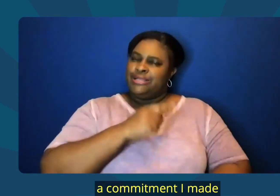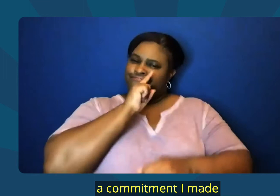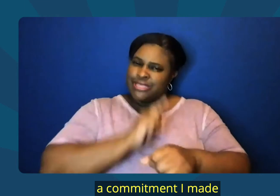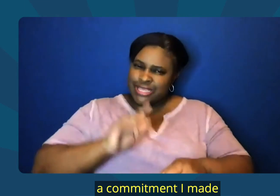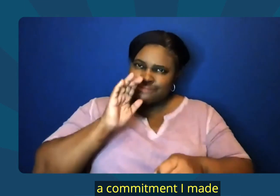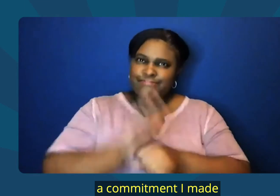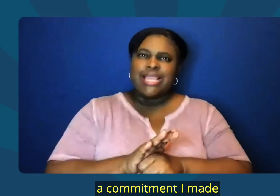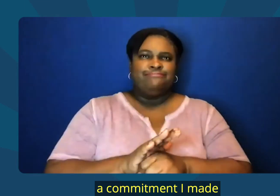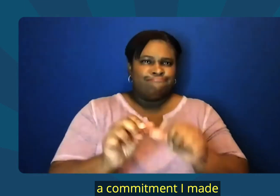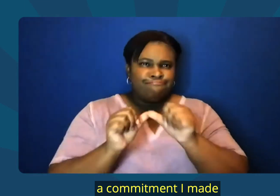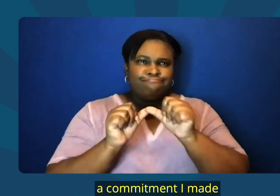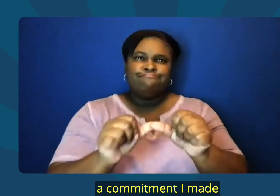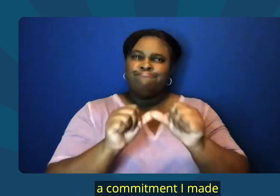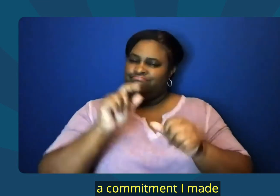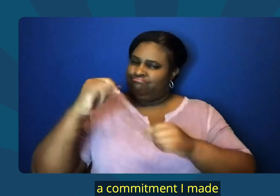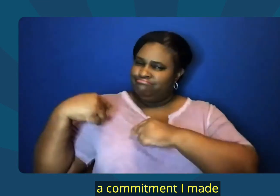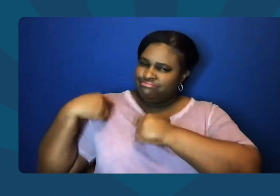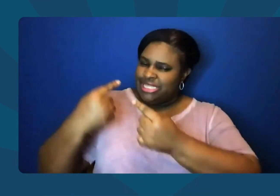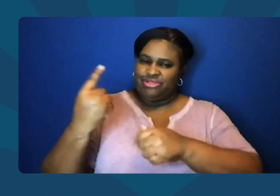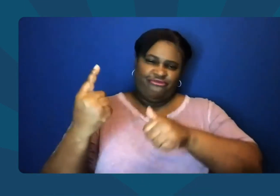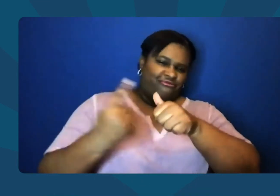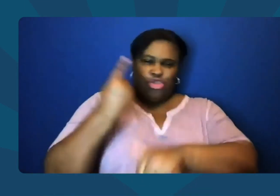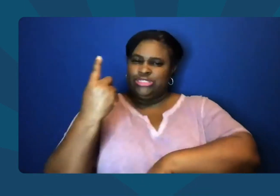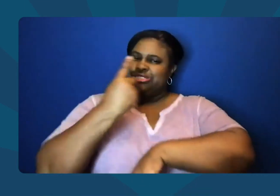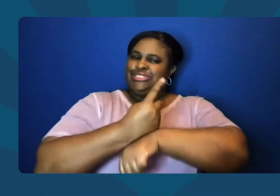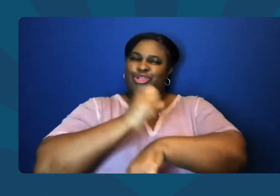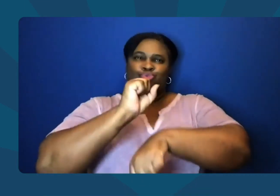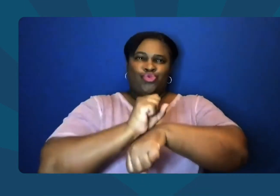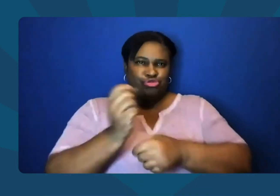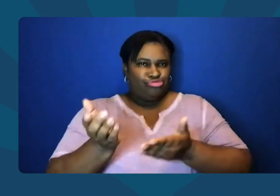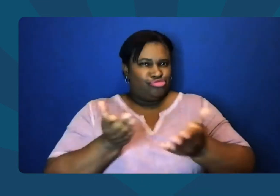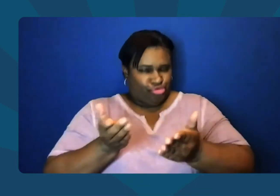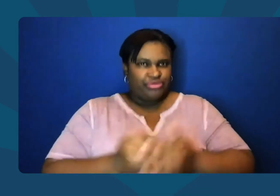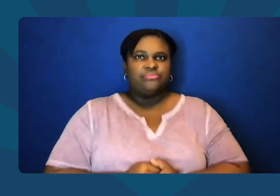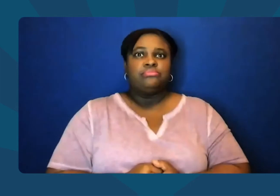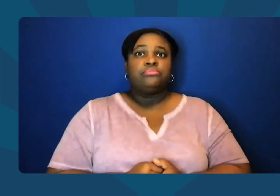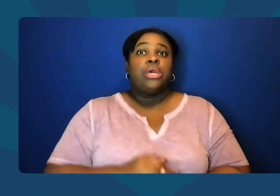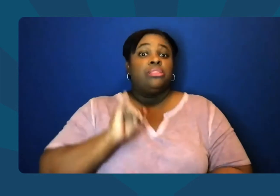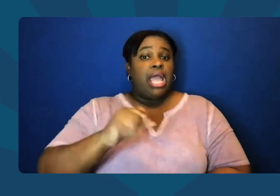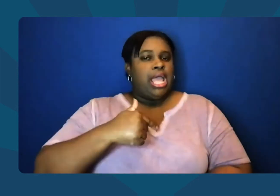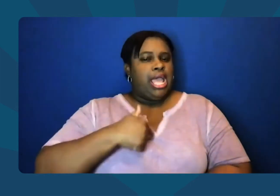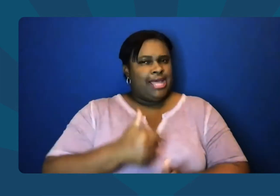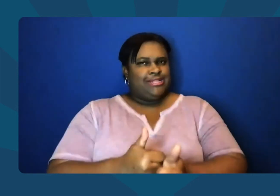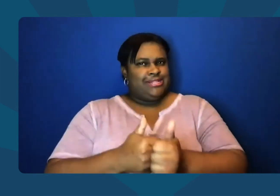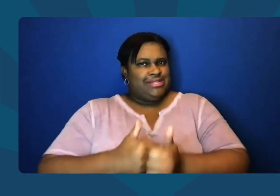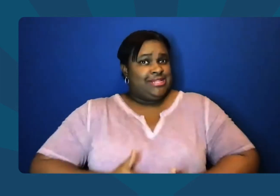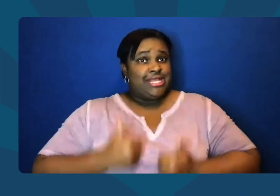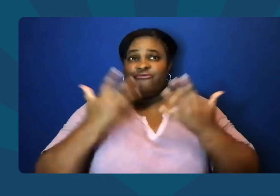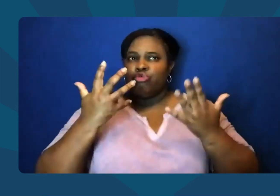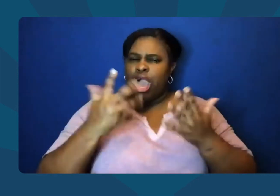first day of my service, which was to live by statutory term limits.